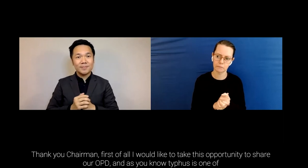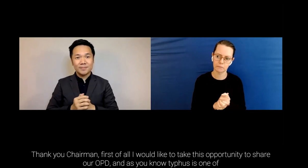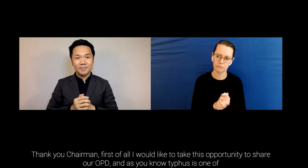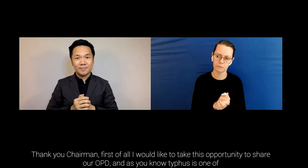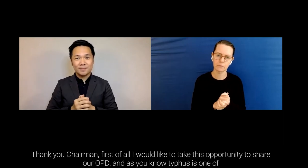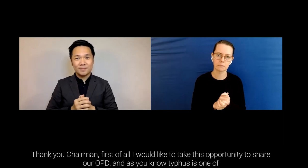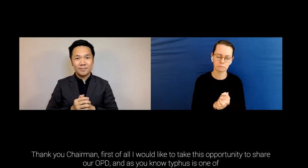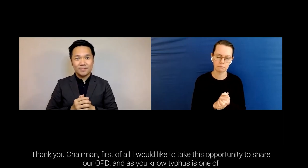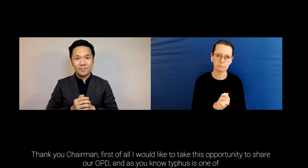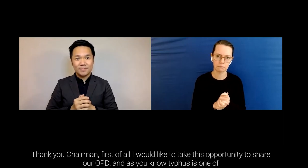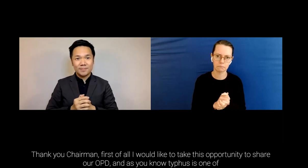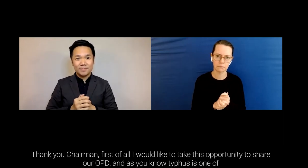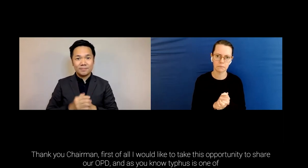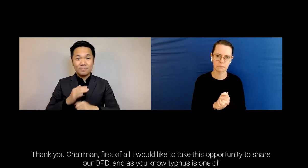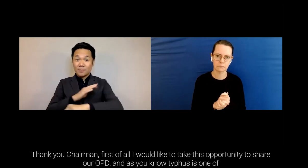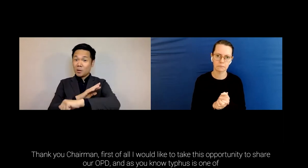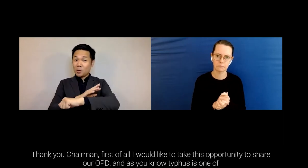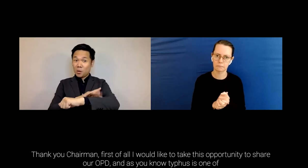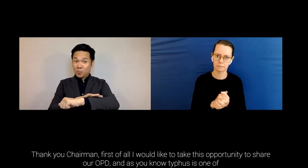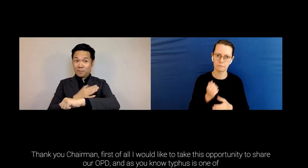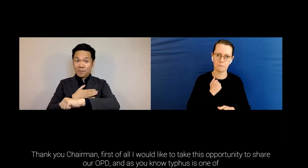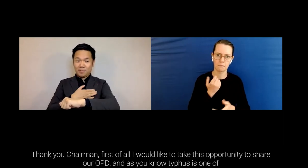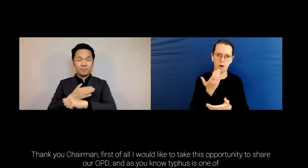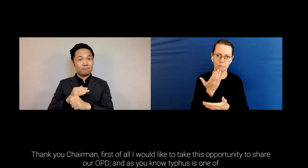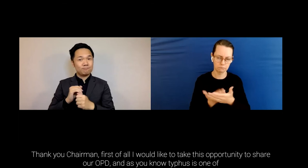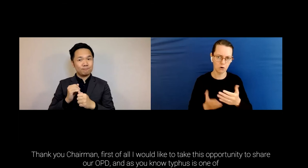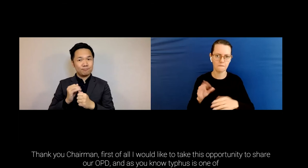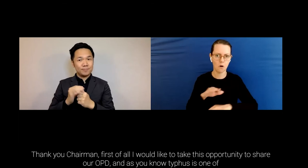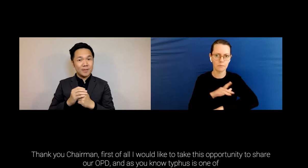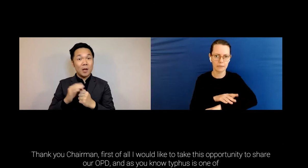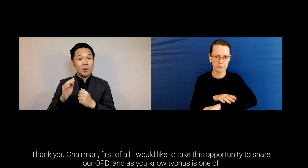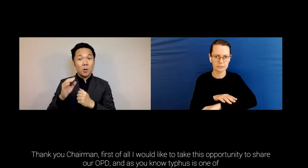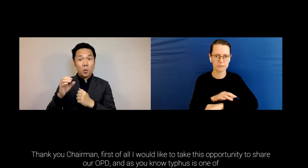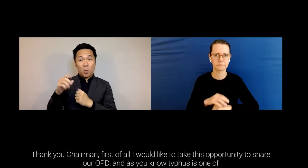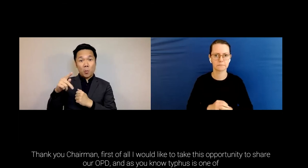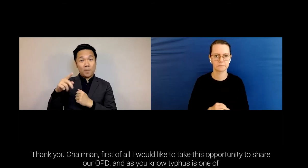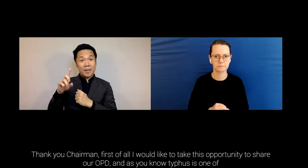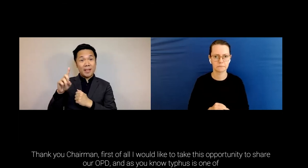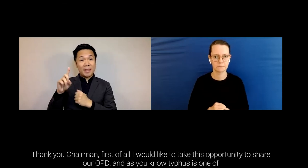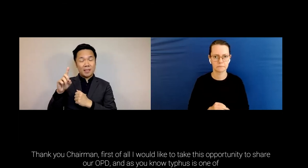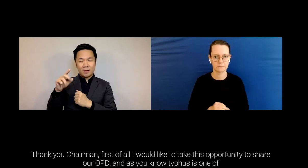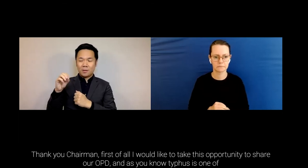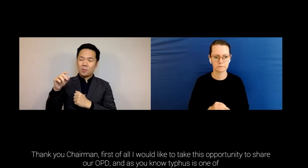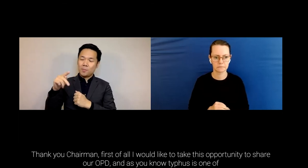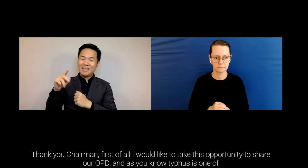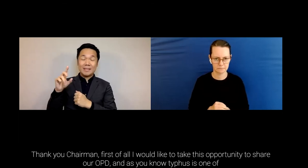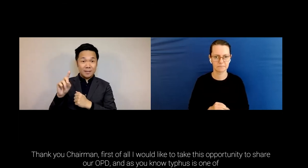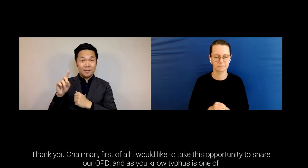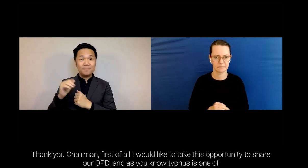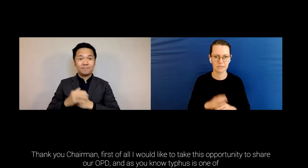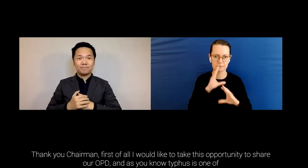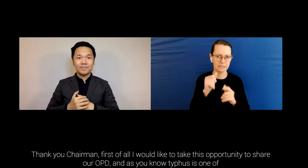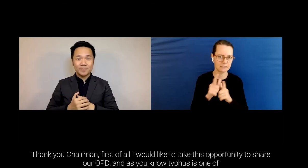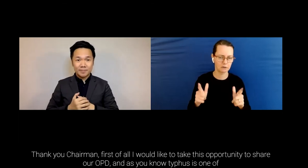from the Kiribati on the OBD, the tornado, which is called the tornado. And as